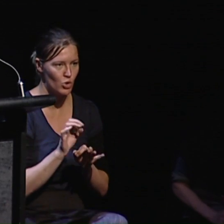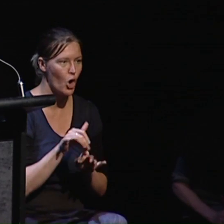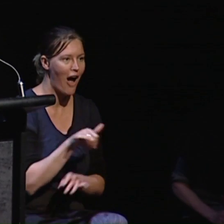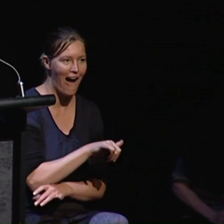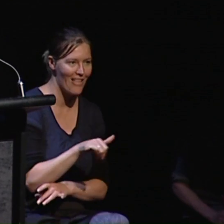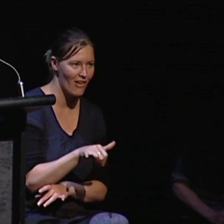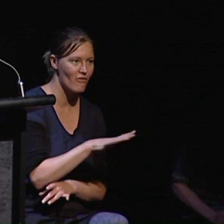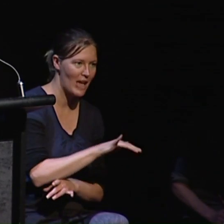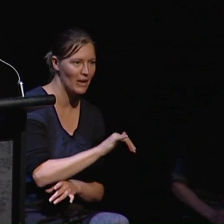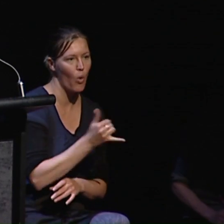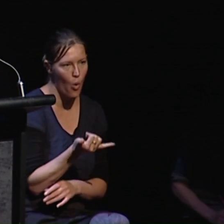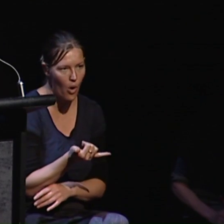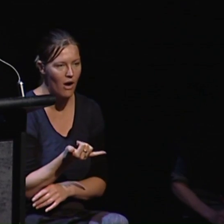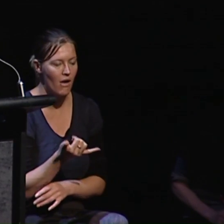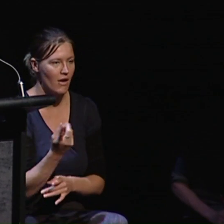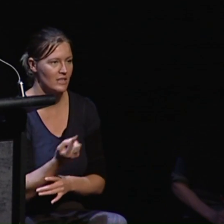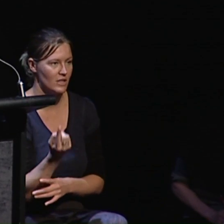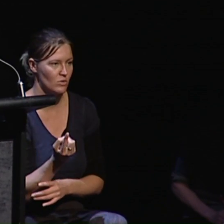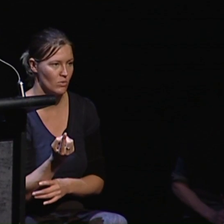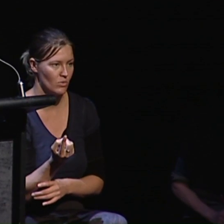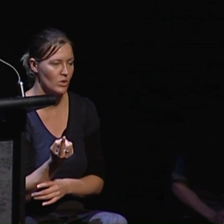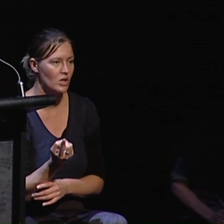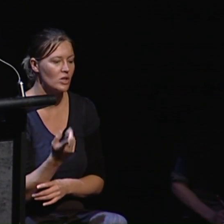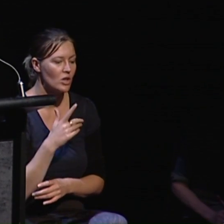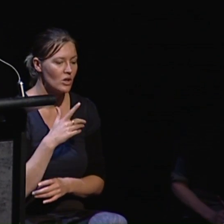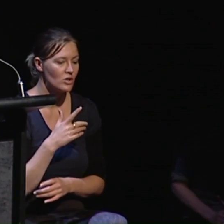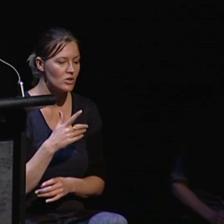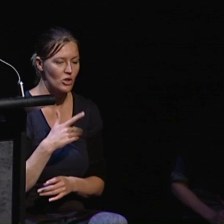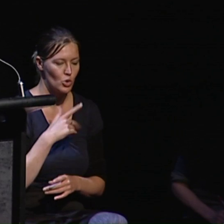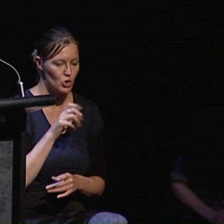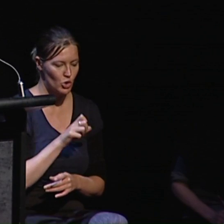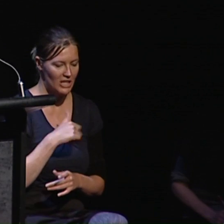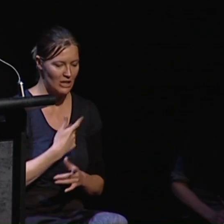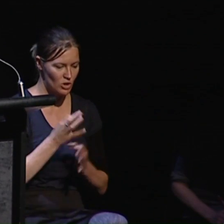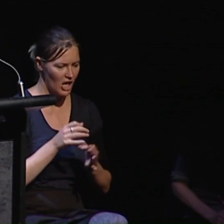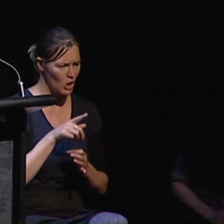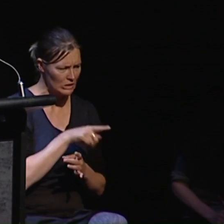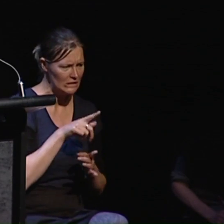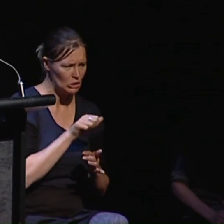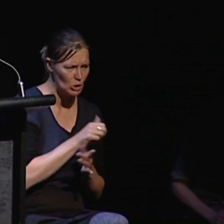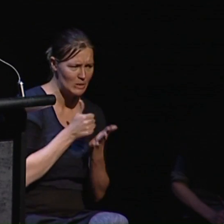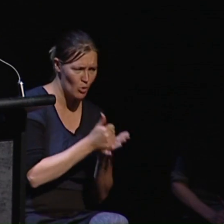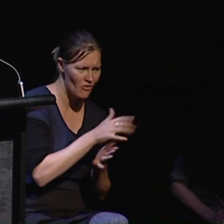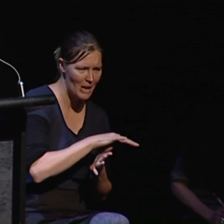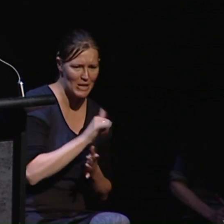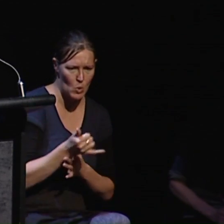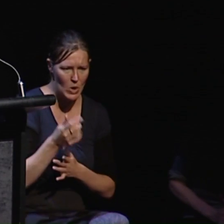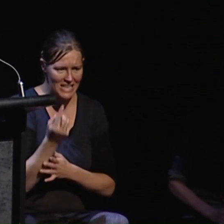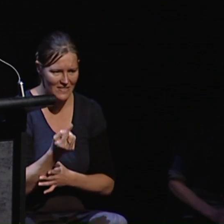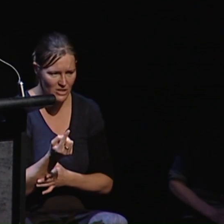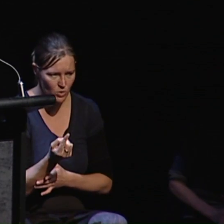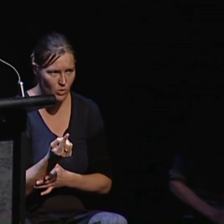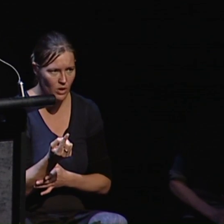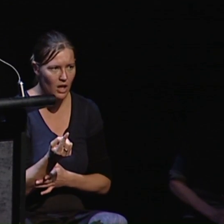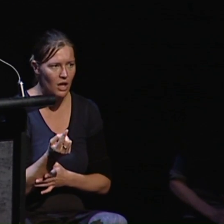into making a choice between whether families should get support or individuals should get support. Those are unique and different kinds of